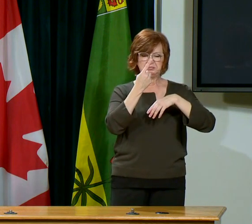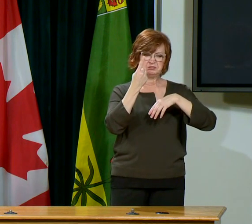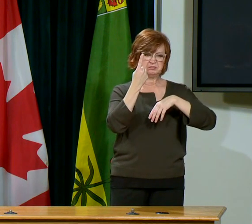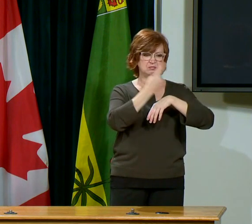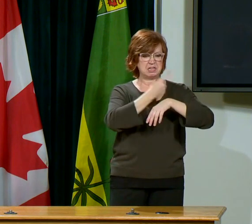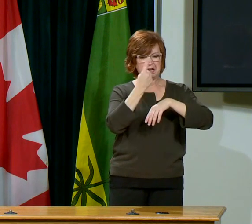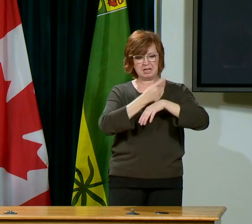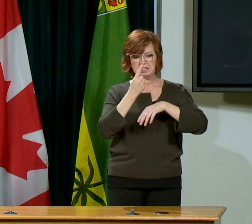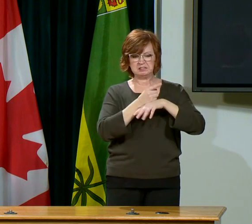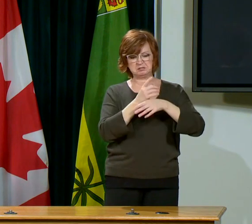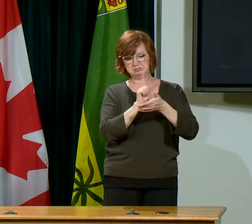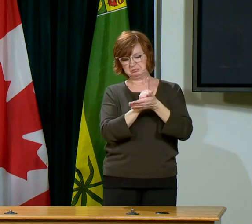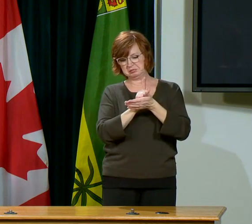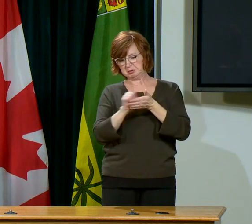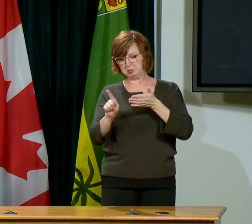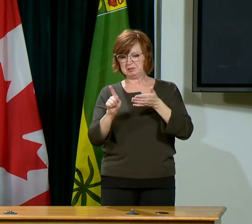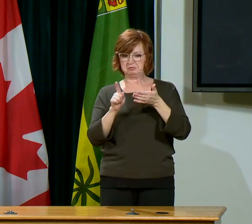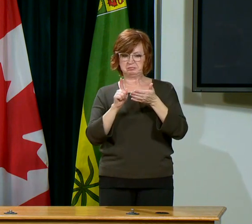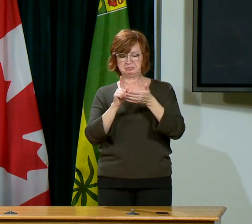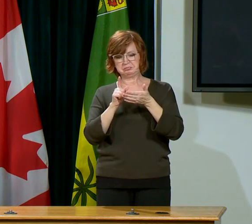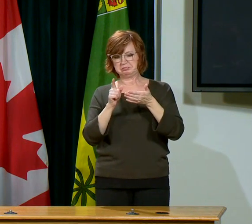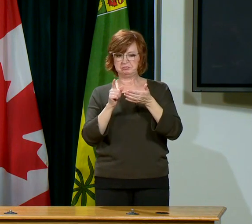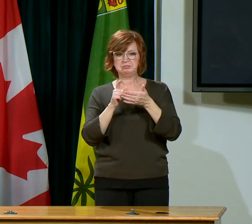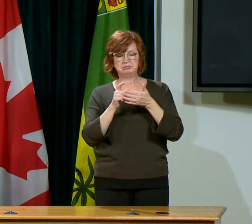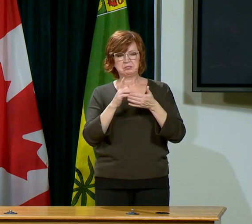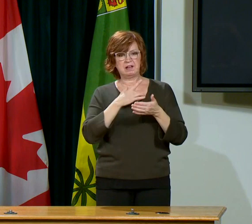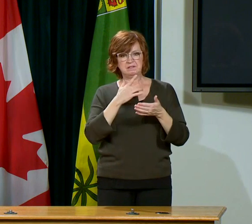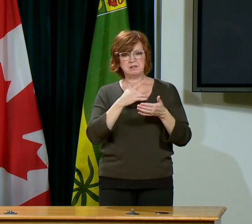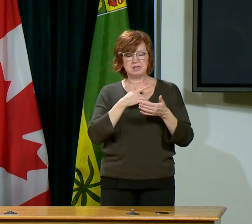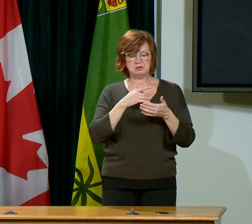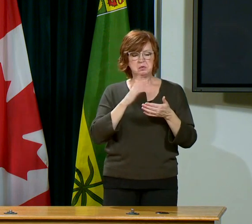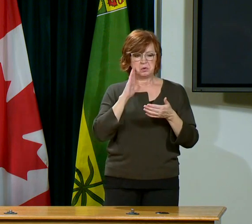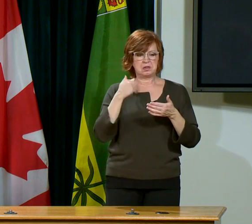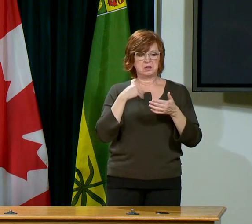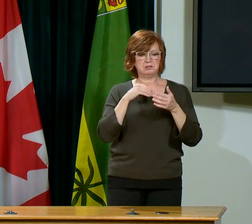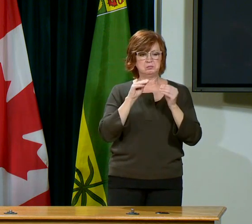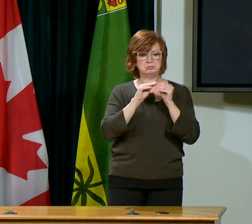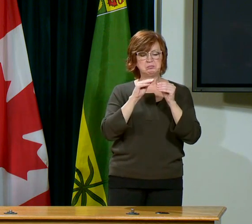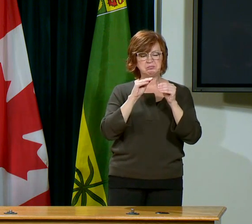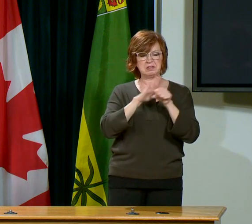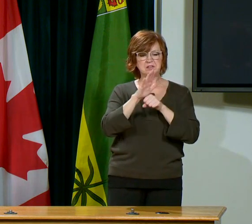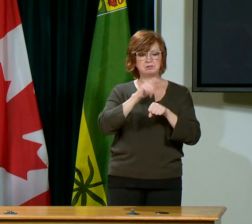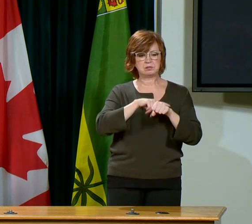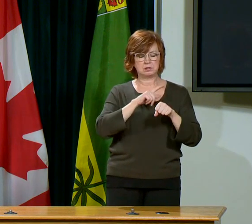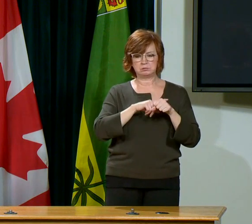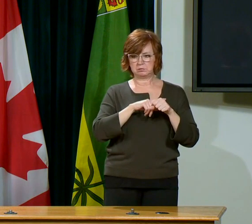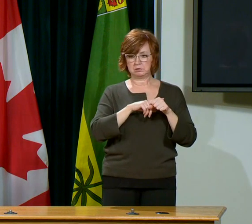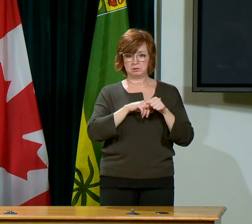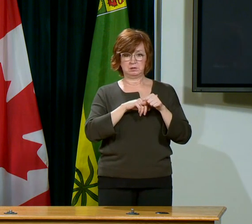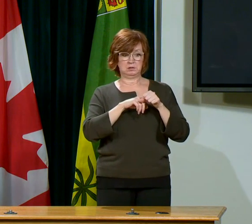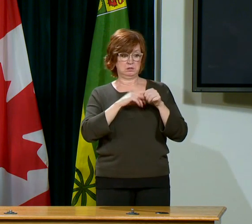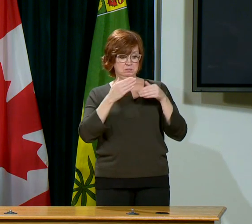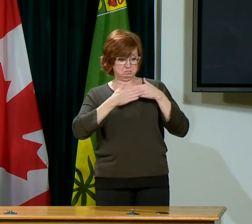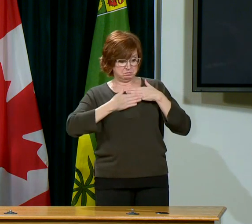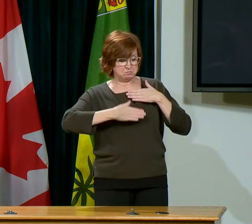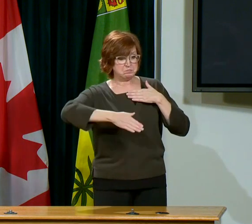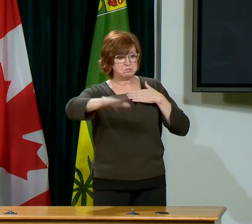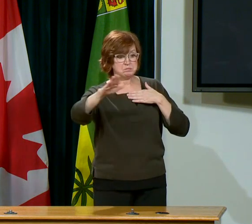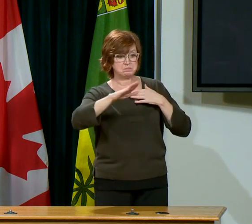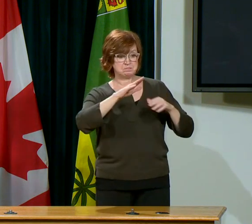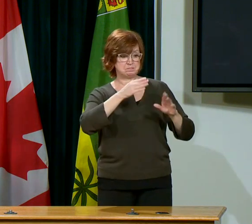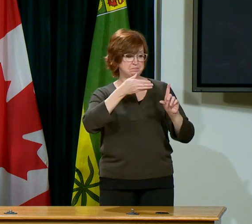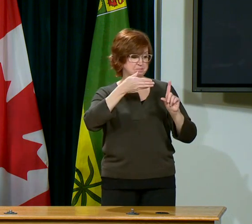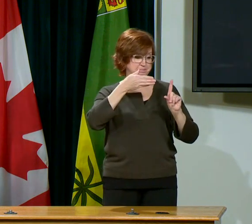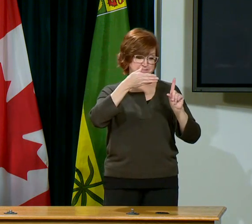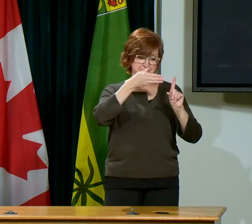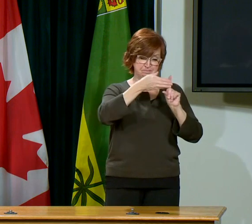have a more definitive plan on how we're doing that. Will we limit folks to one single facility? If we have the ability